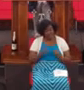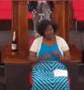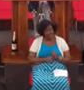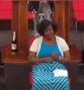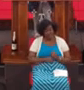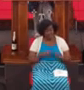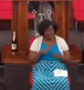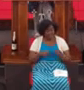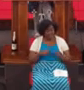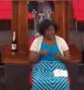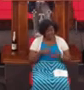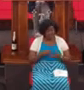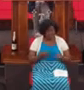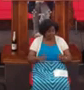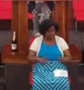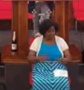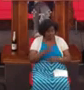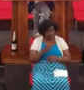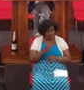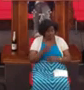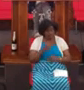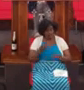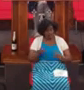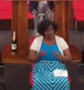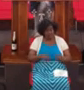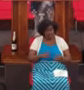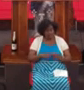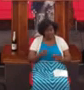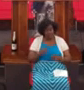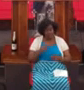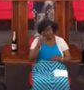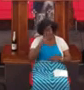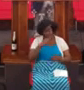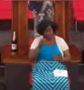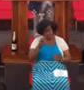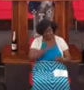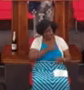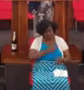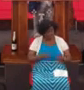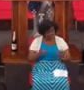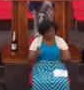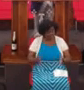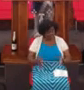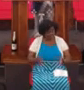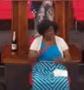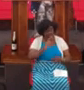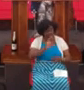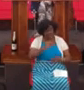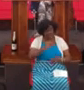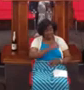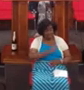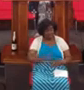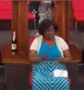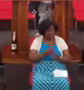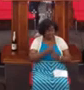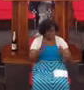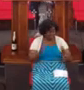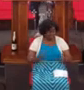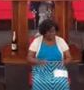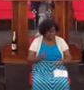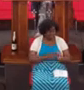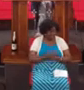But whenever it happens, you want to be ready to face your Master. You want to be ready to face your Lord and your Savior, Jesus